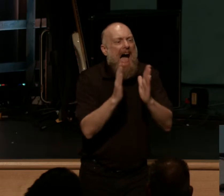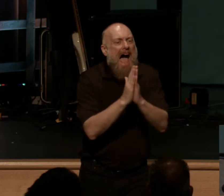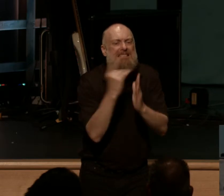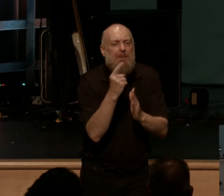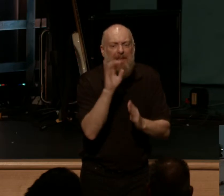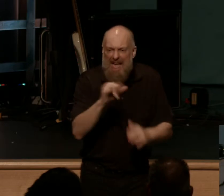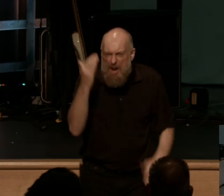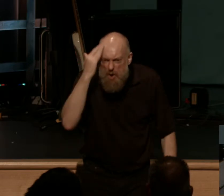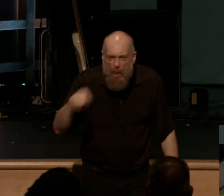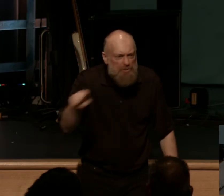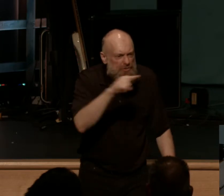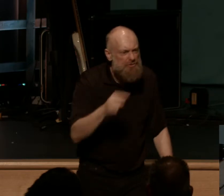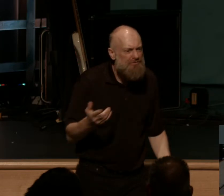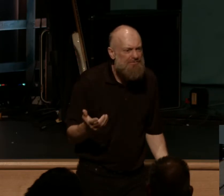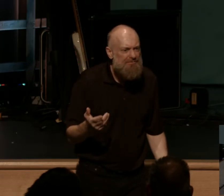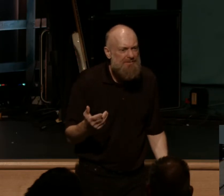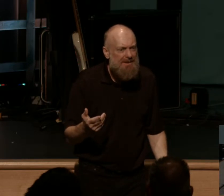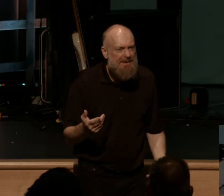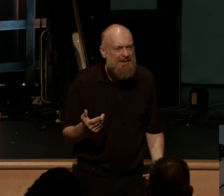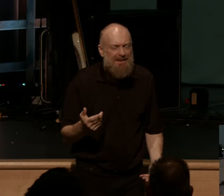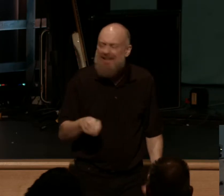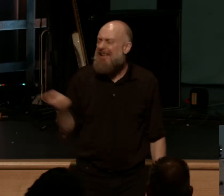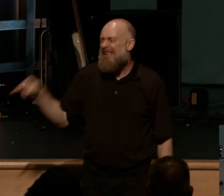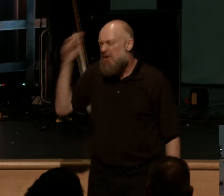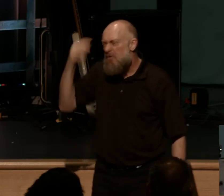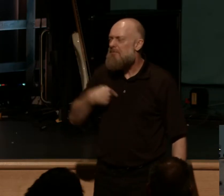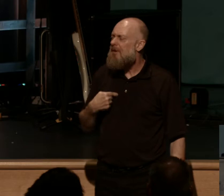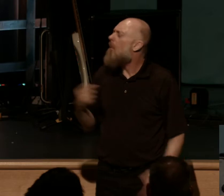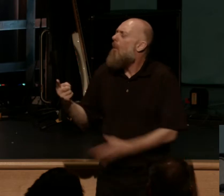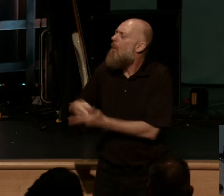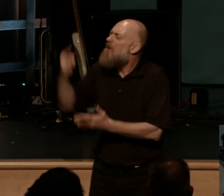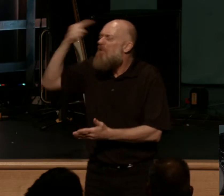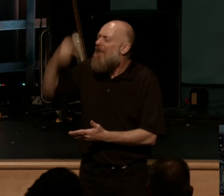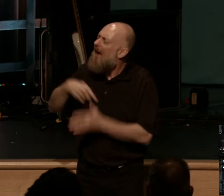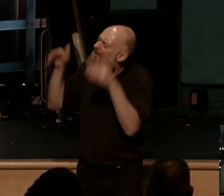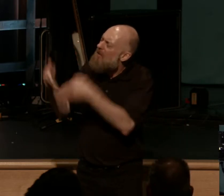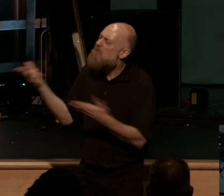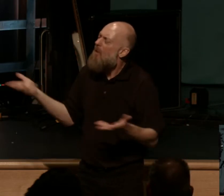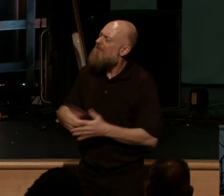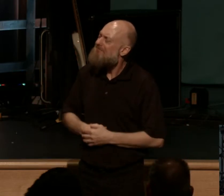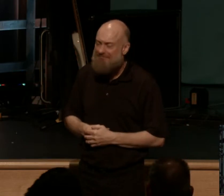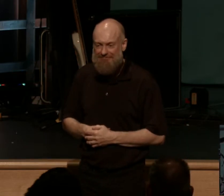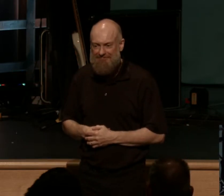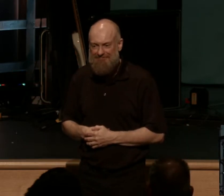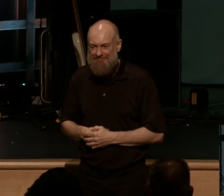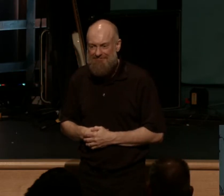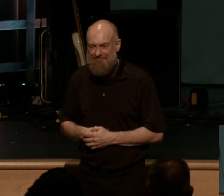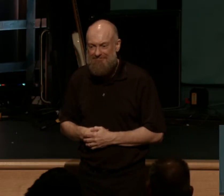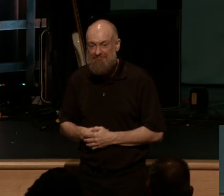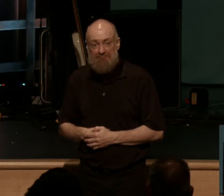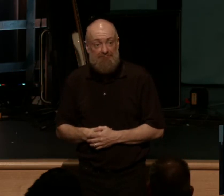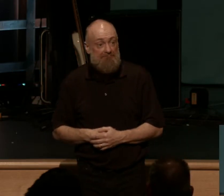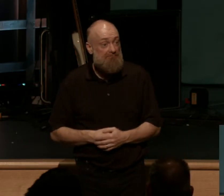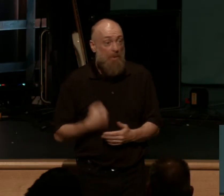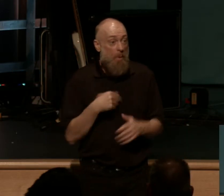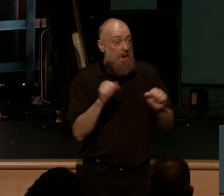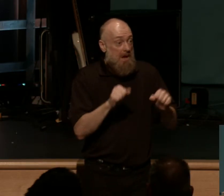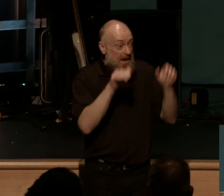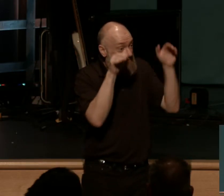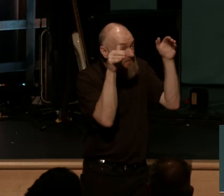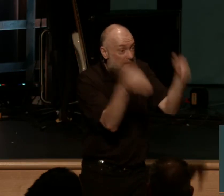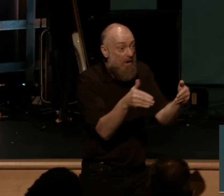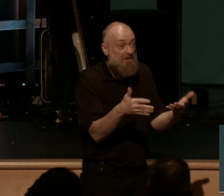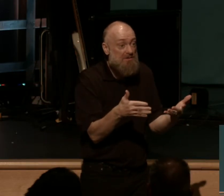well. What would my life say that I'm devoted to? And right here, we're being reminded, we can be devoted to so many things that will